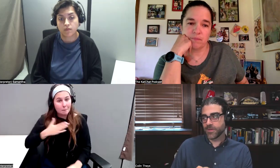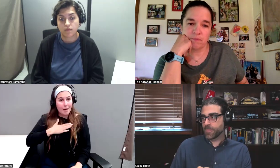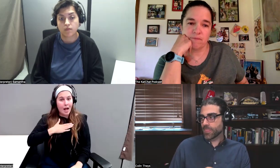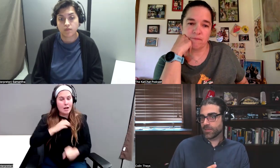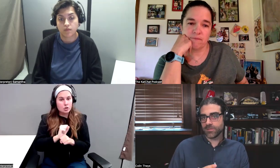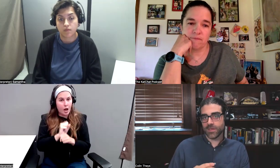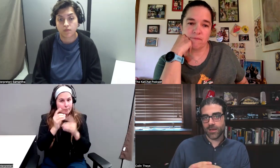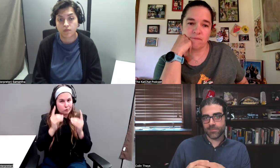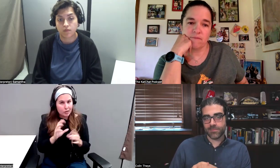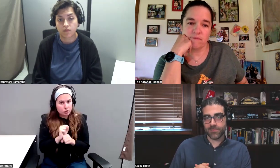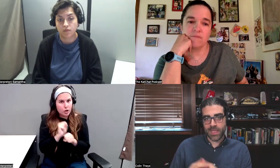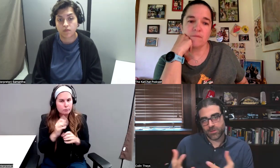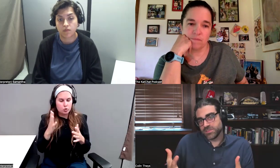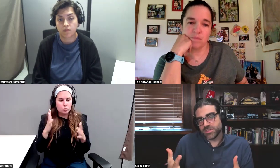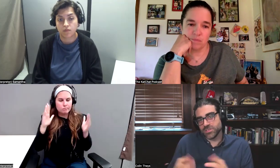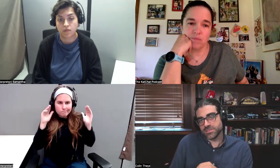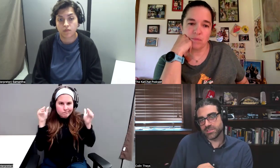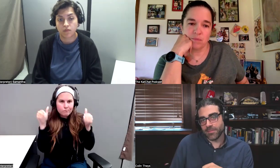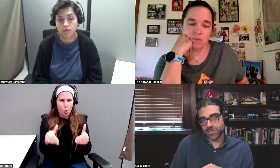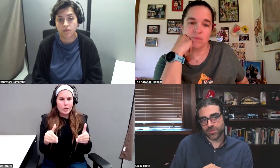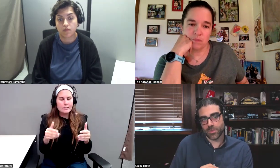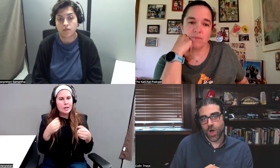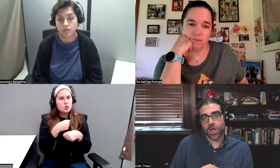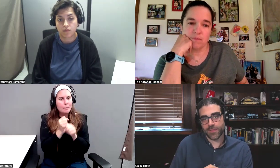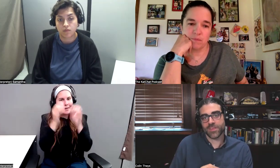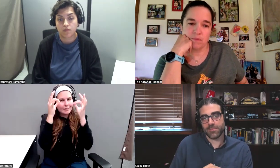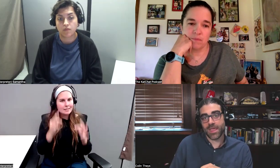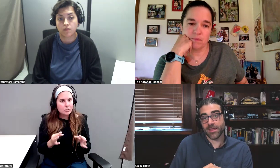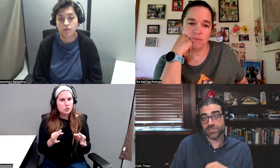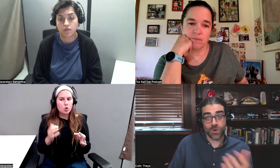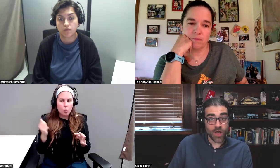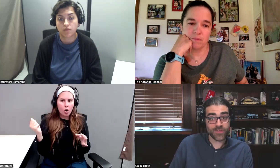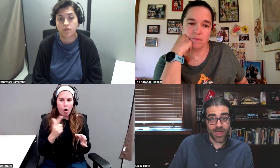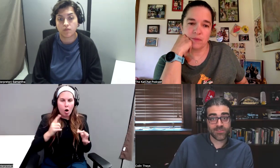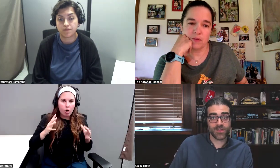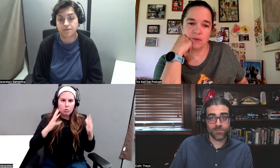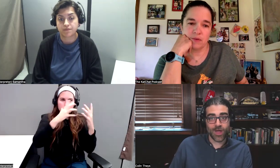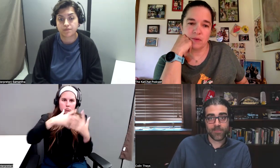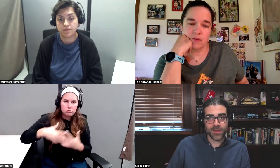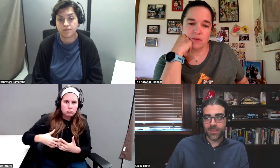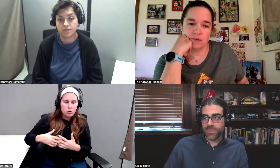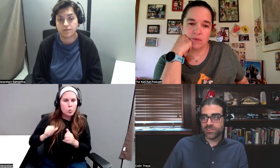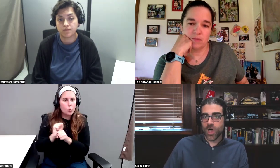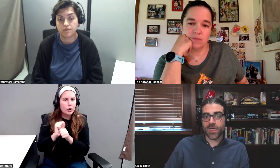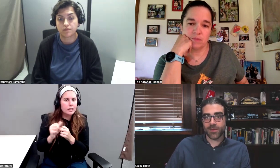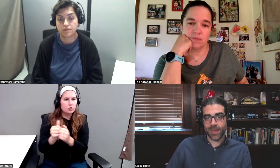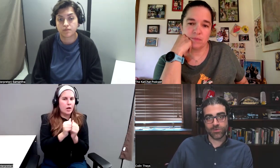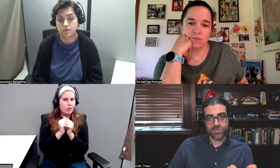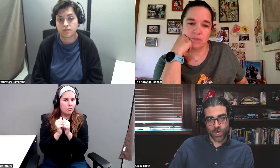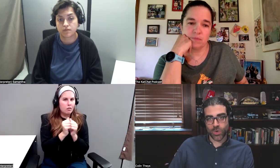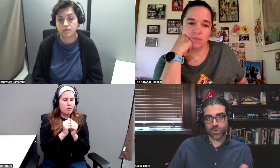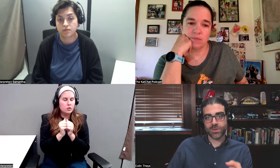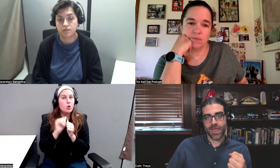and make those decisions and make sure that we're all on the same page. And so often that's in prep, it's talking